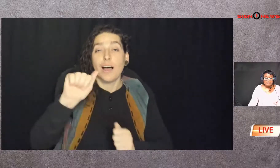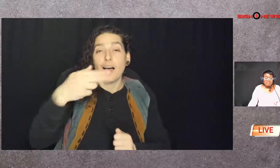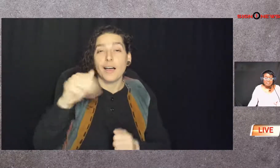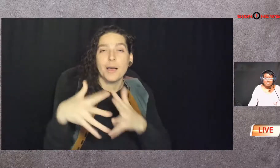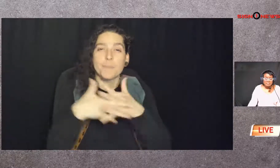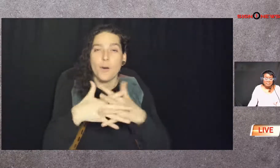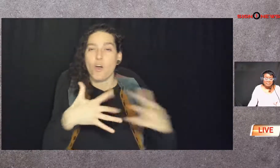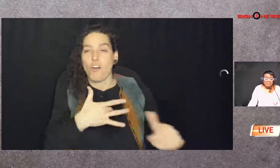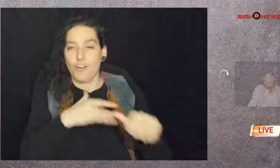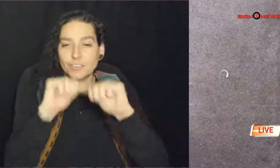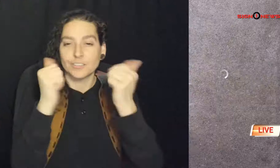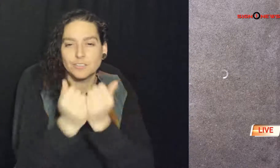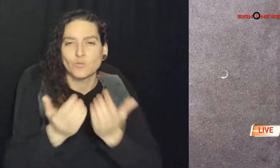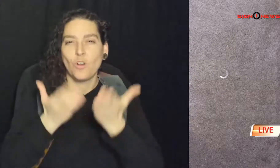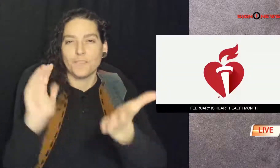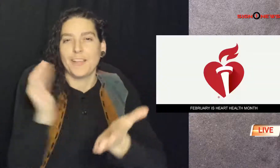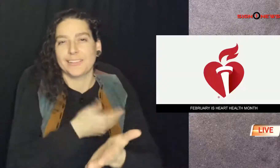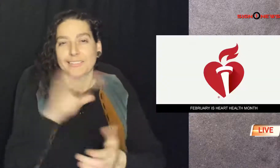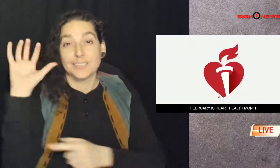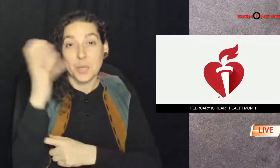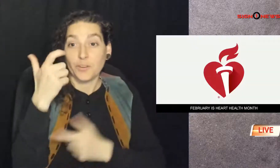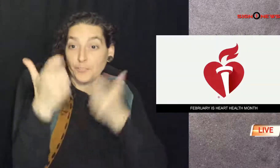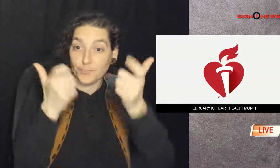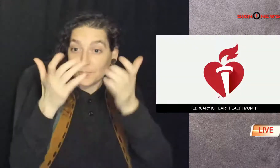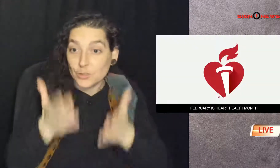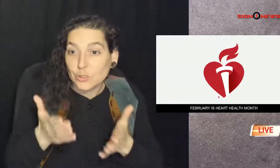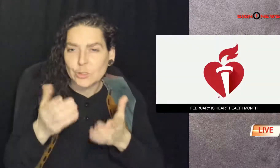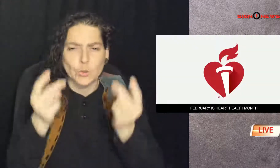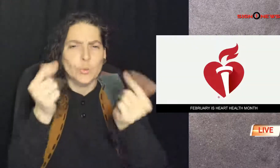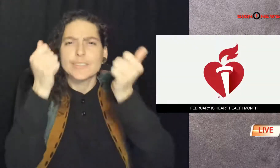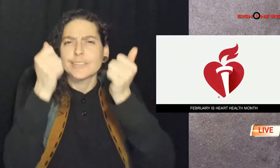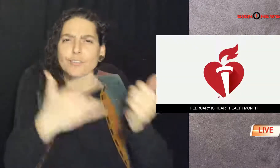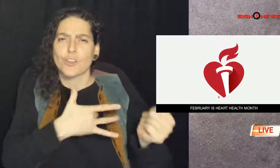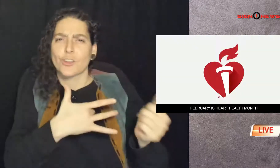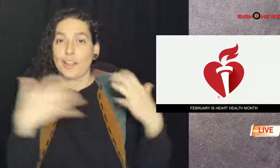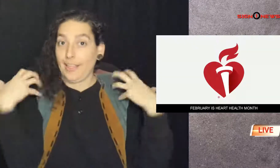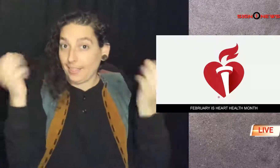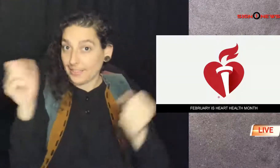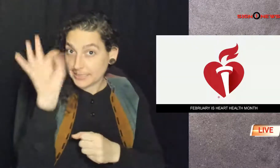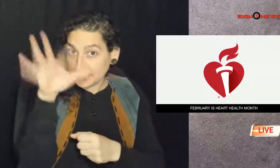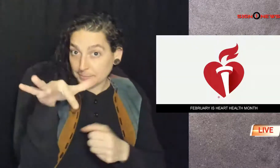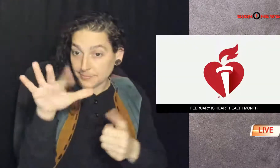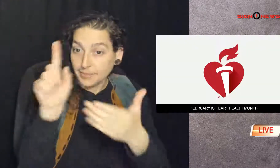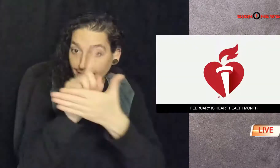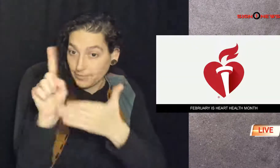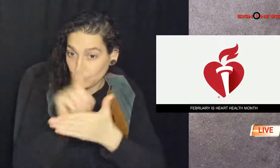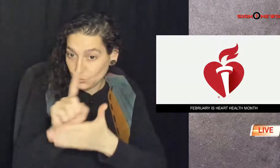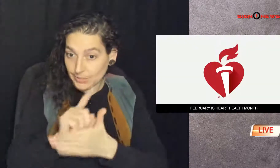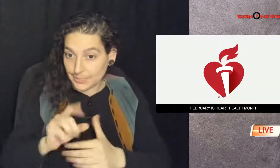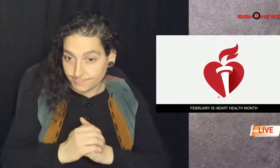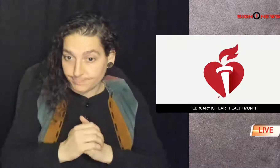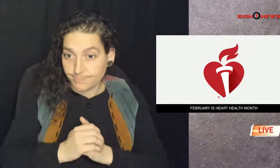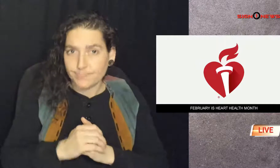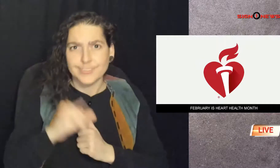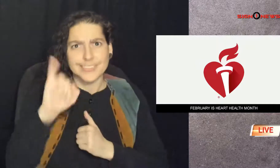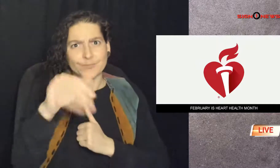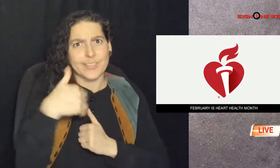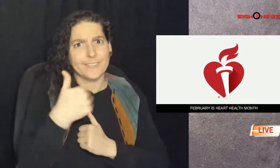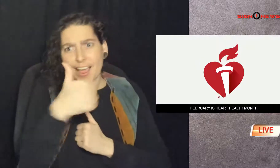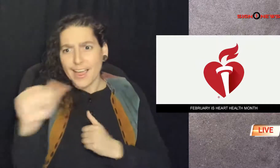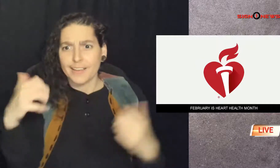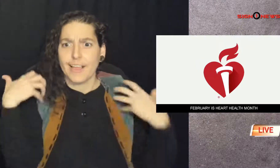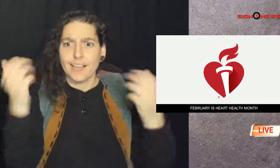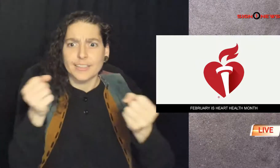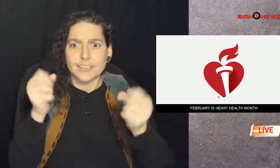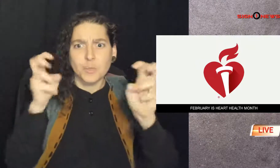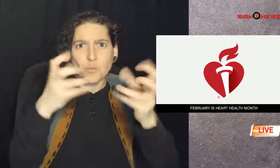Now, as you guys already know, Sign1News is partnering with the American Heart Association to offer